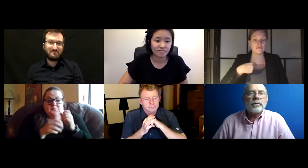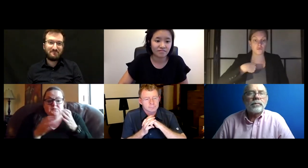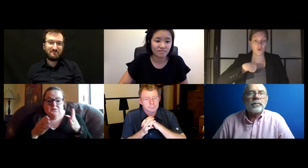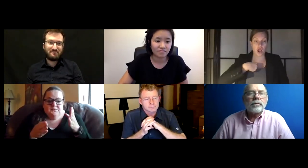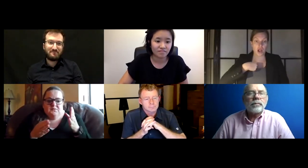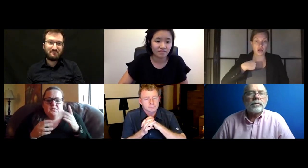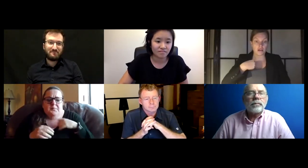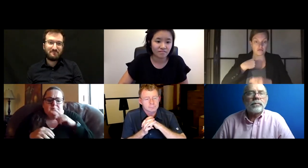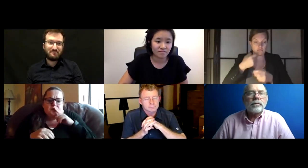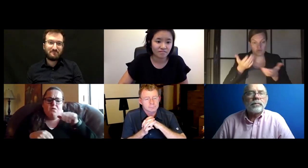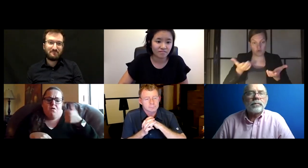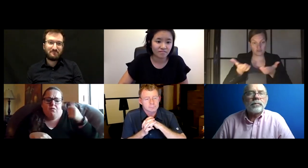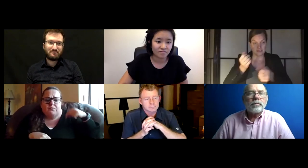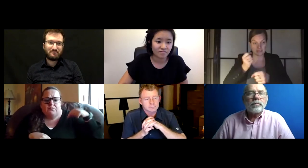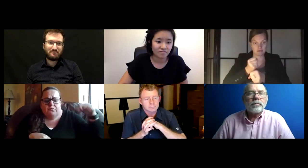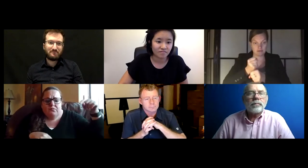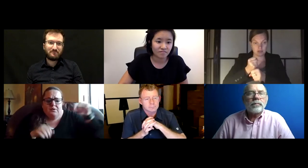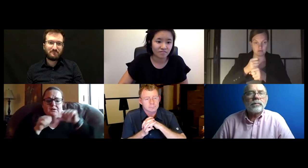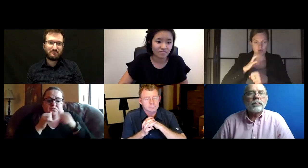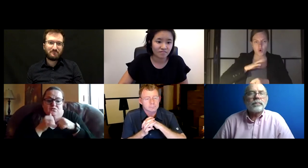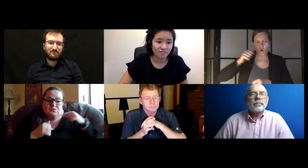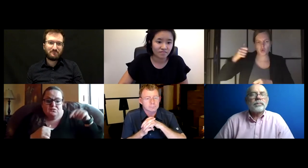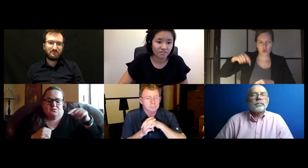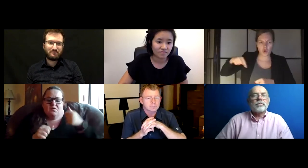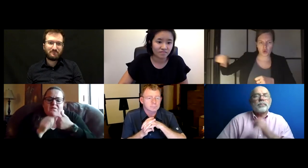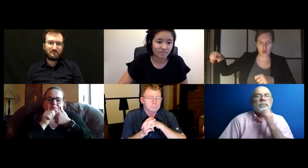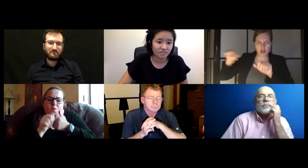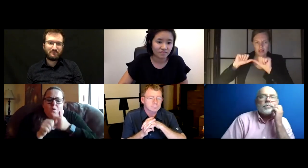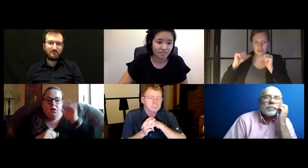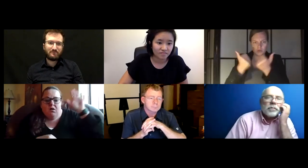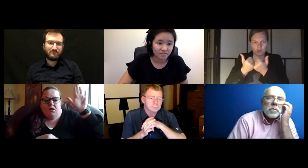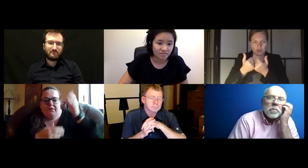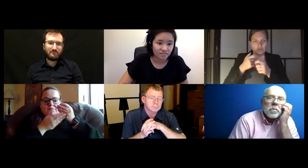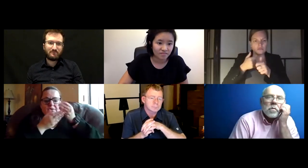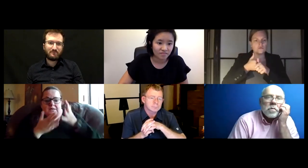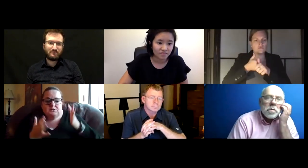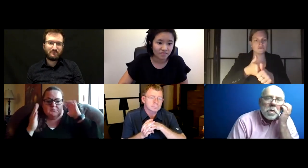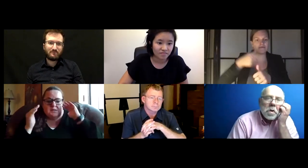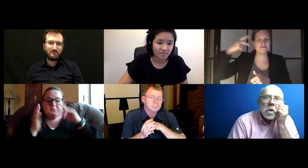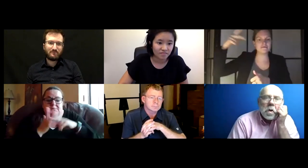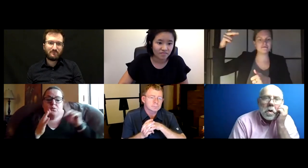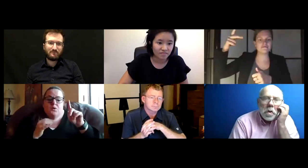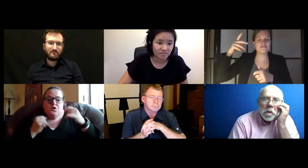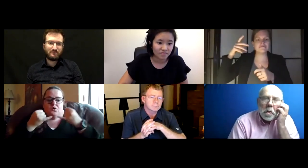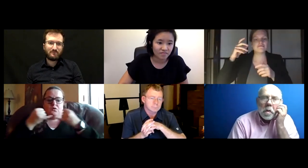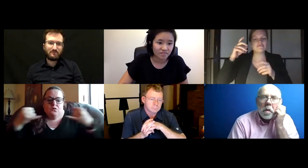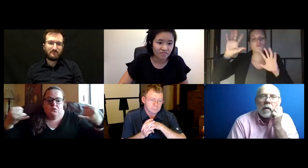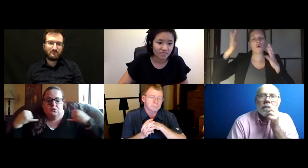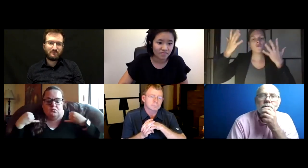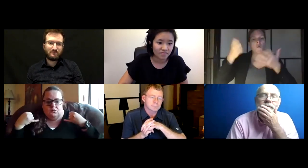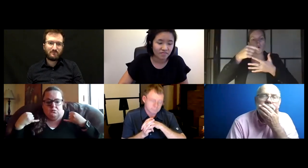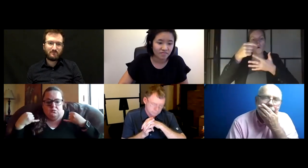Yes. For myself, working in employment services and working with other agencies as well,